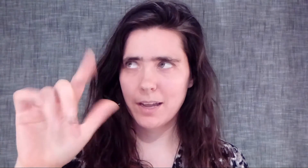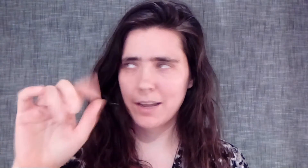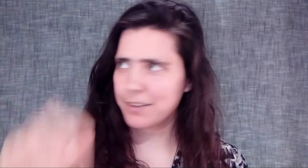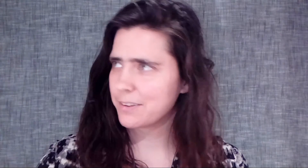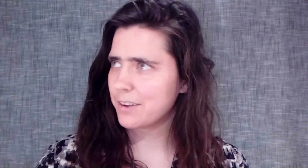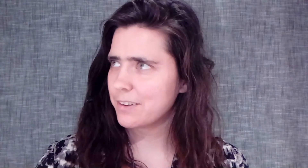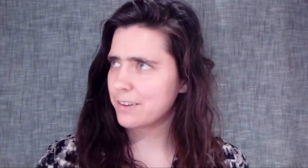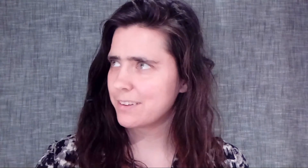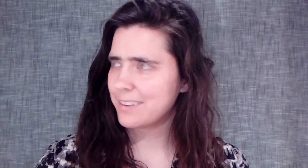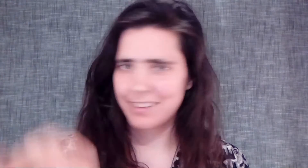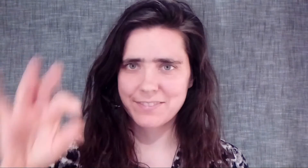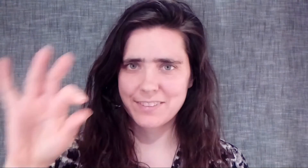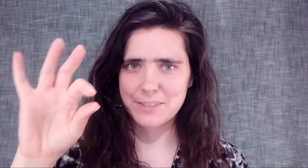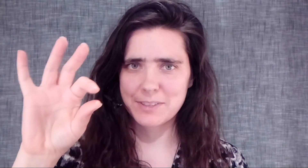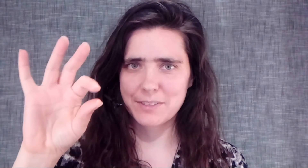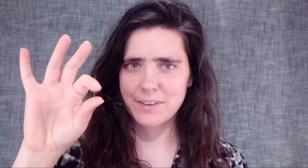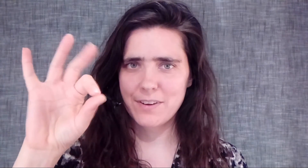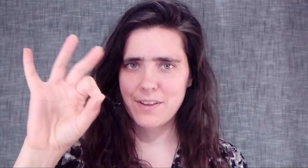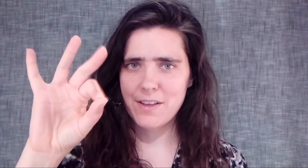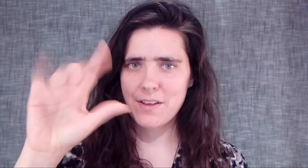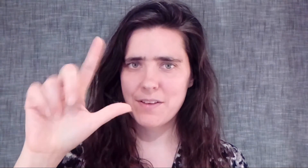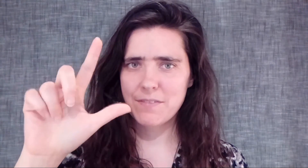with flyby. Oh God, I lost myself there.